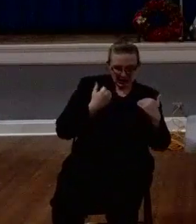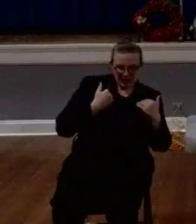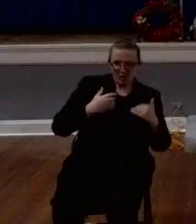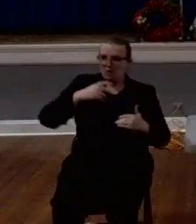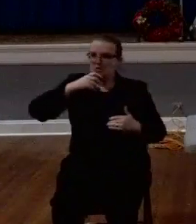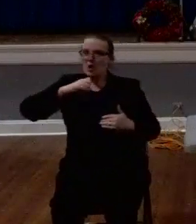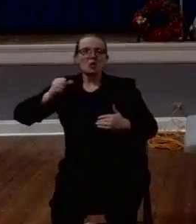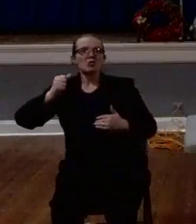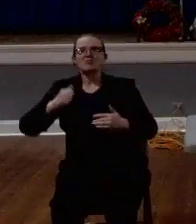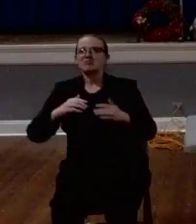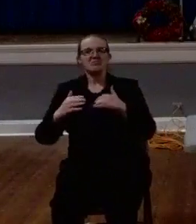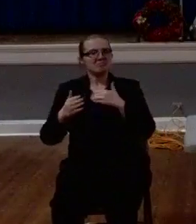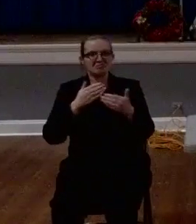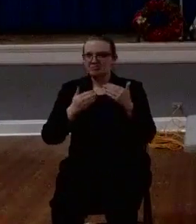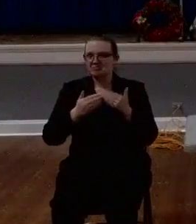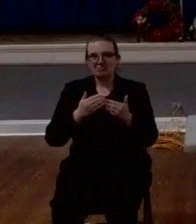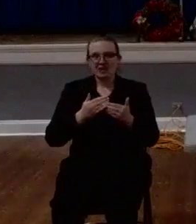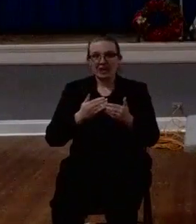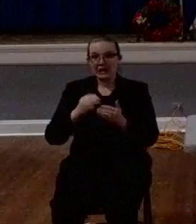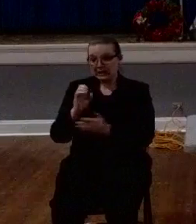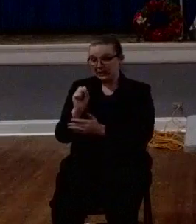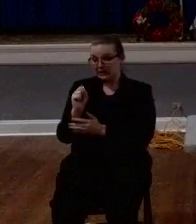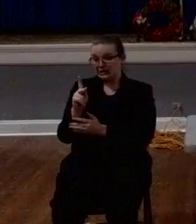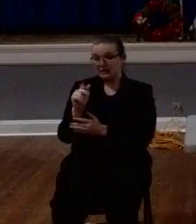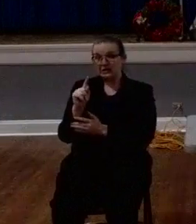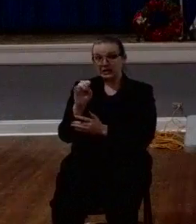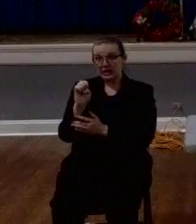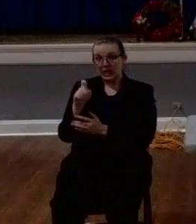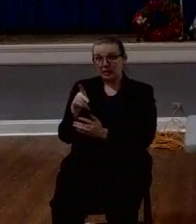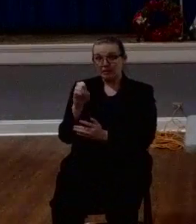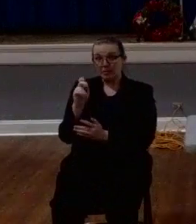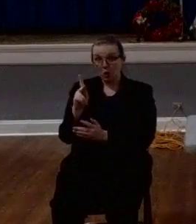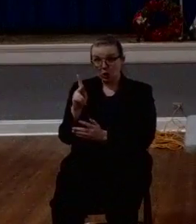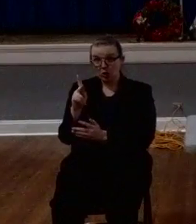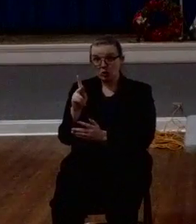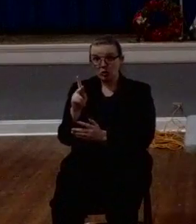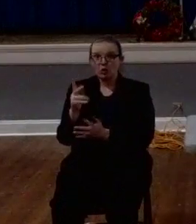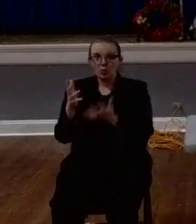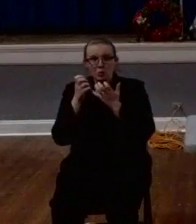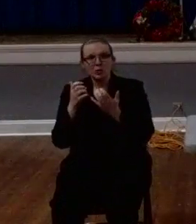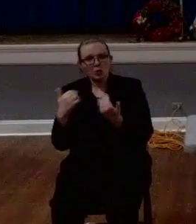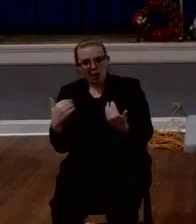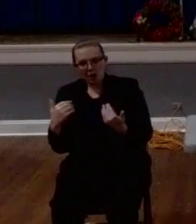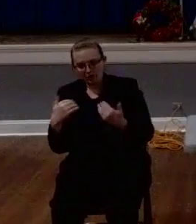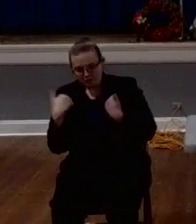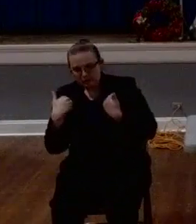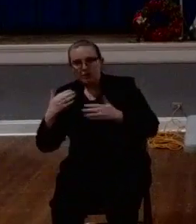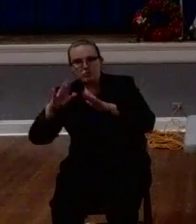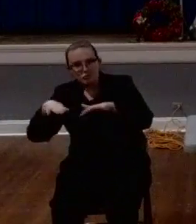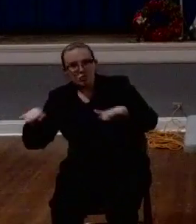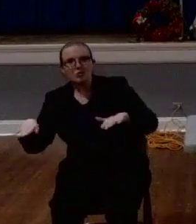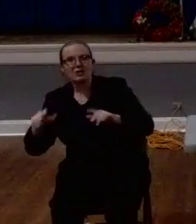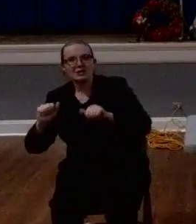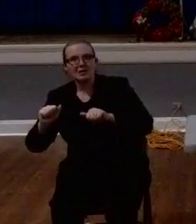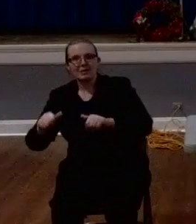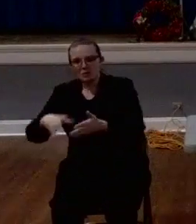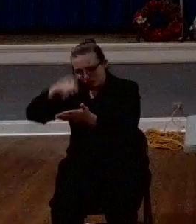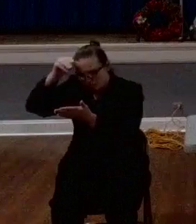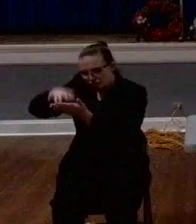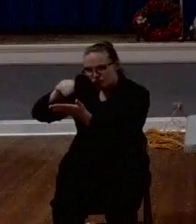park, even though there are people that we want to also be able to teach that, so that we have children that can learn that